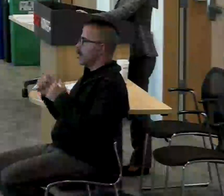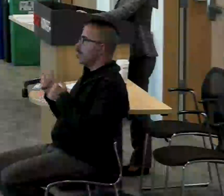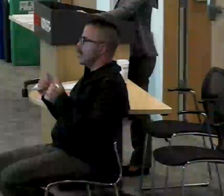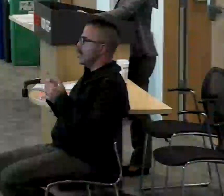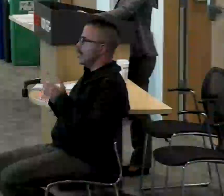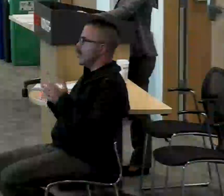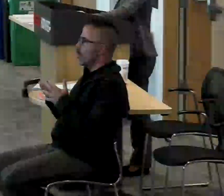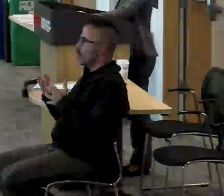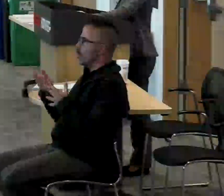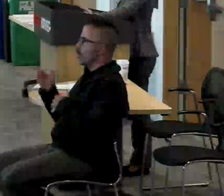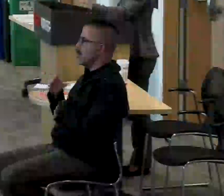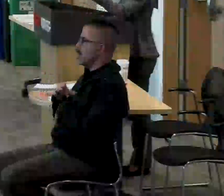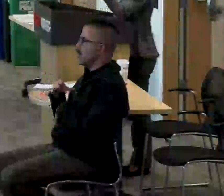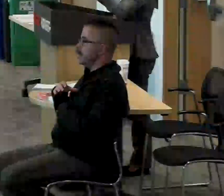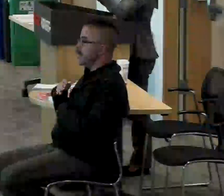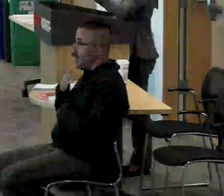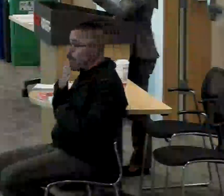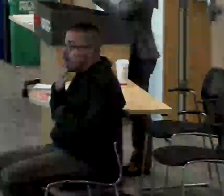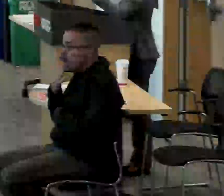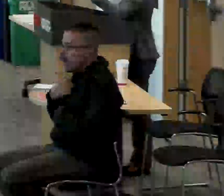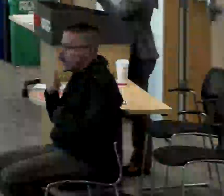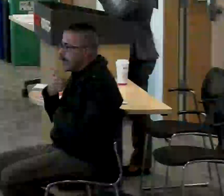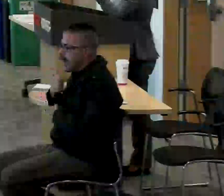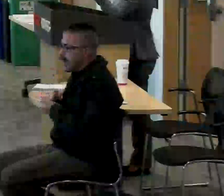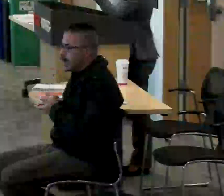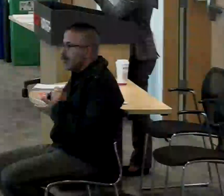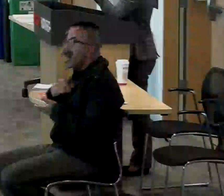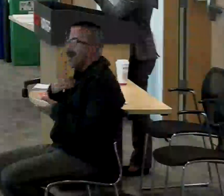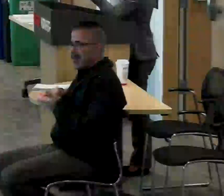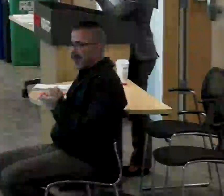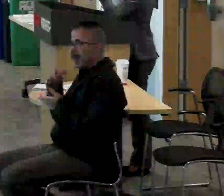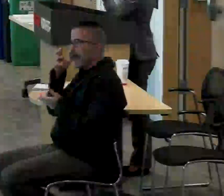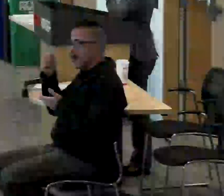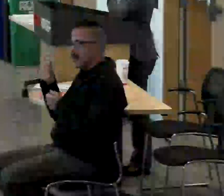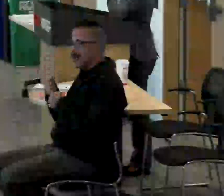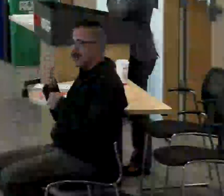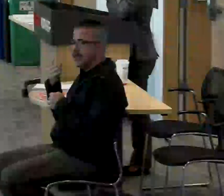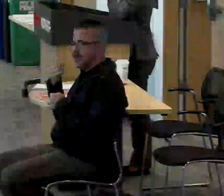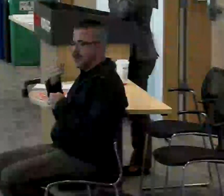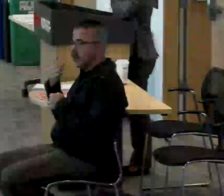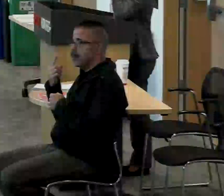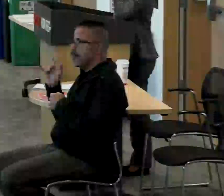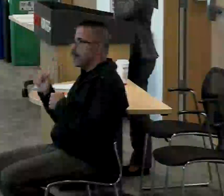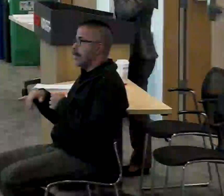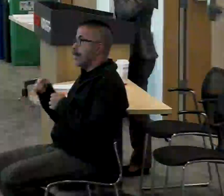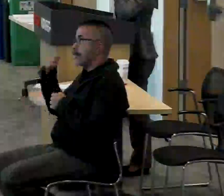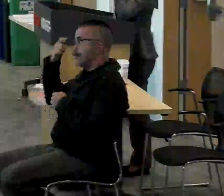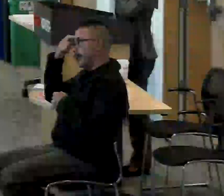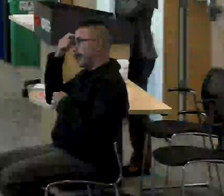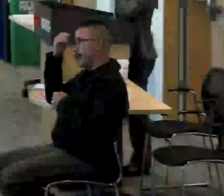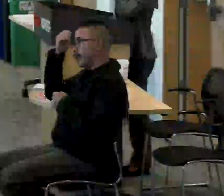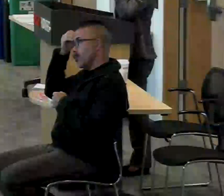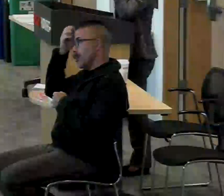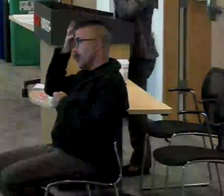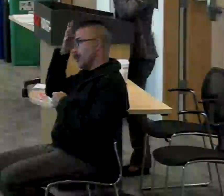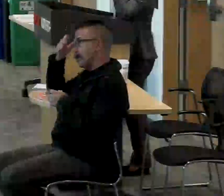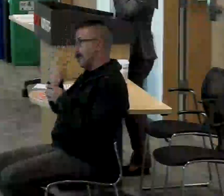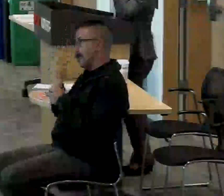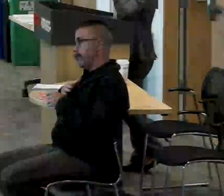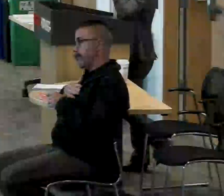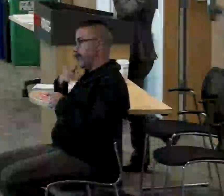I don't have that memorized because I had it memorized last year because I tried last year, and that's just ingrained in my brain right now. And so